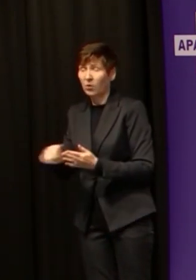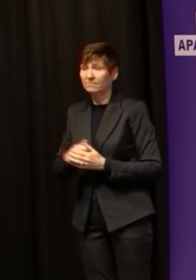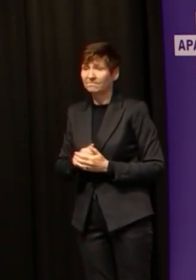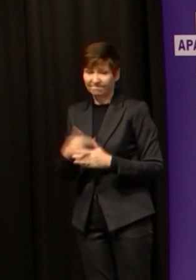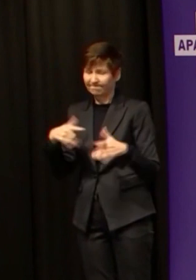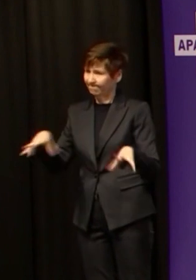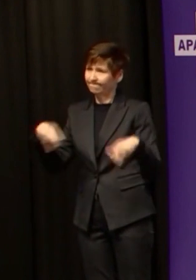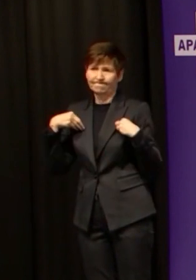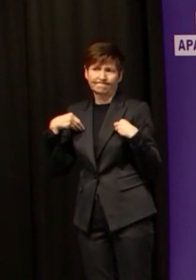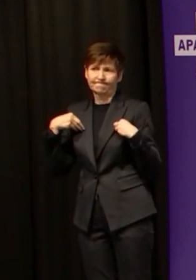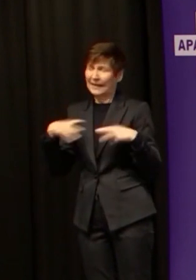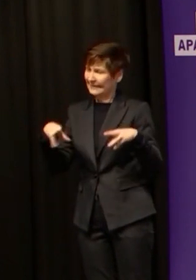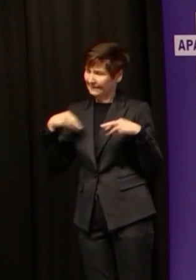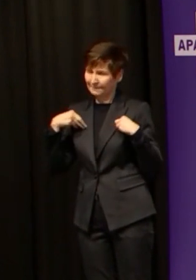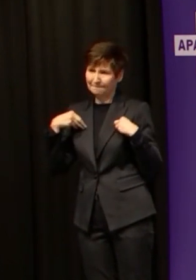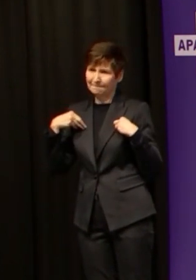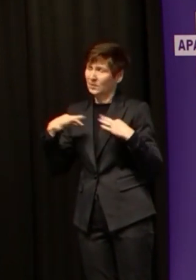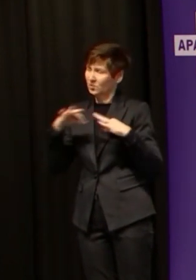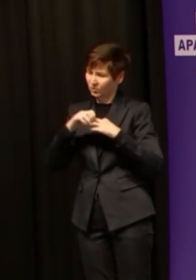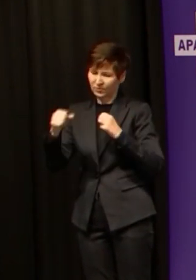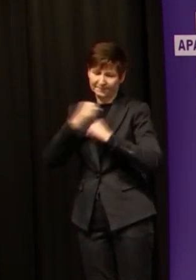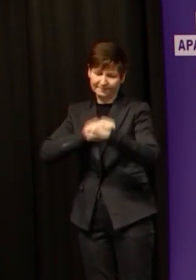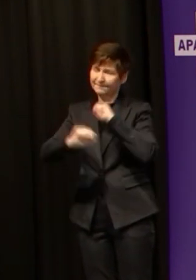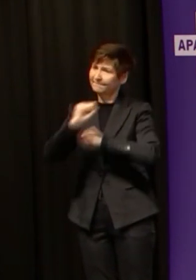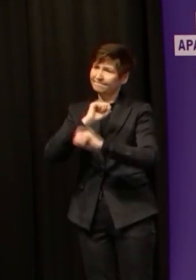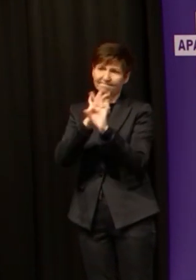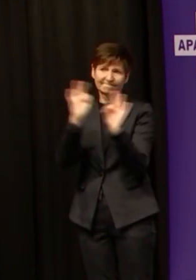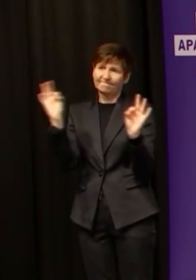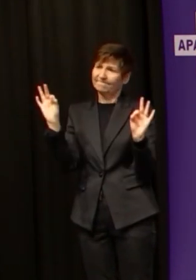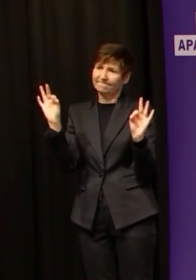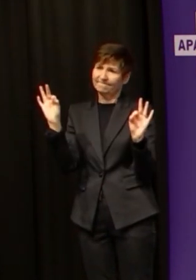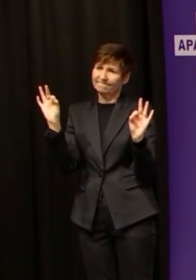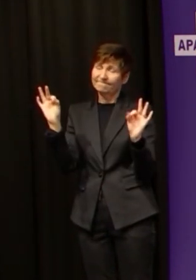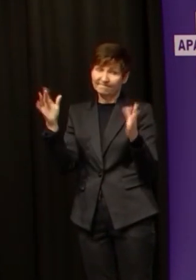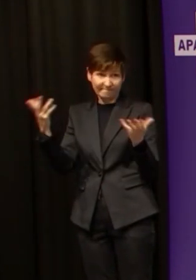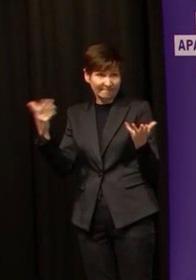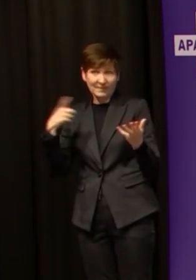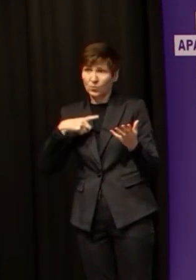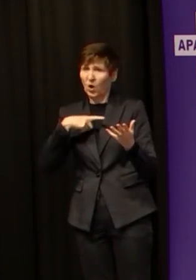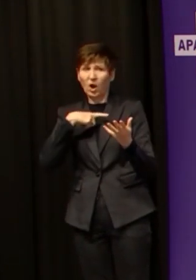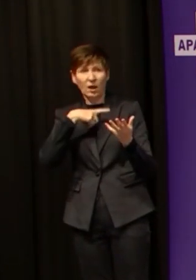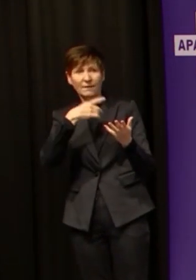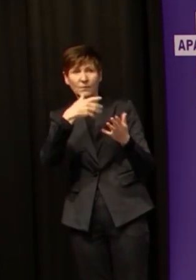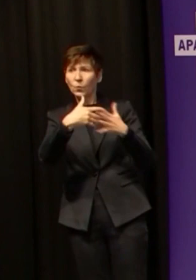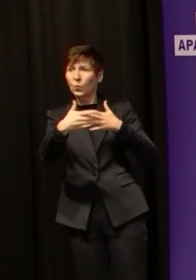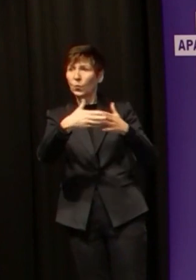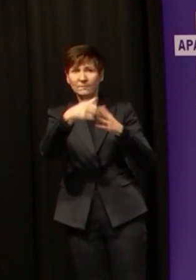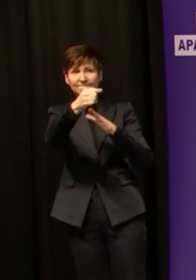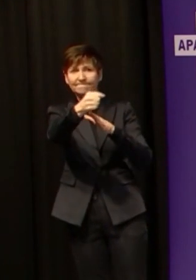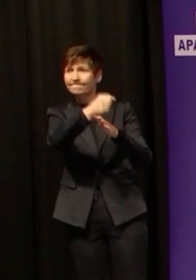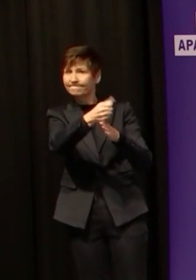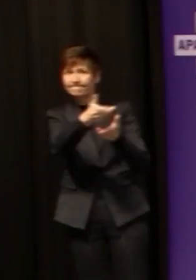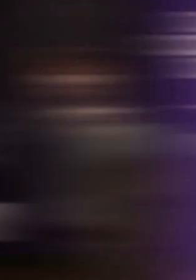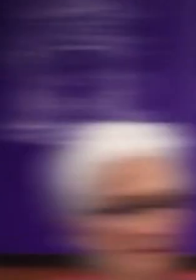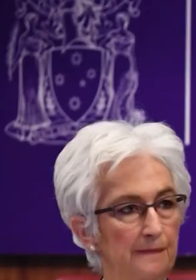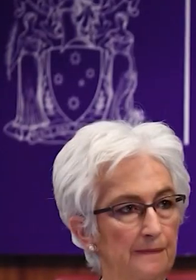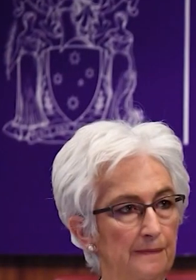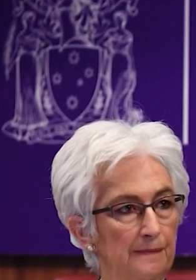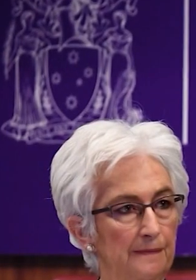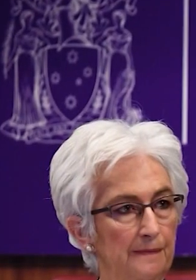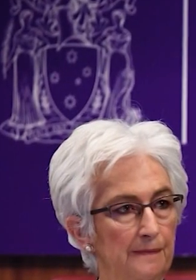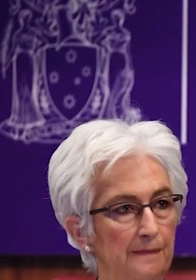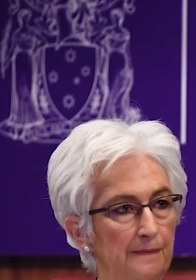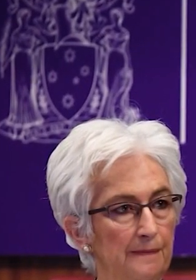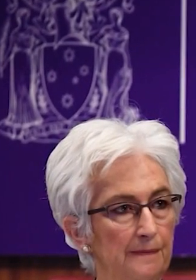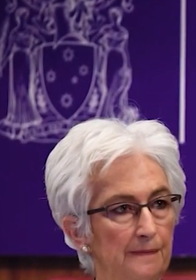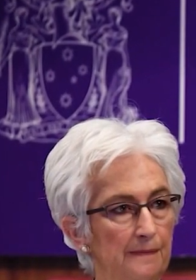not one inch. I understand that to be the case, and that's why I've set up an inquiry to give you the answers that I want and that Victorians are entitled to. The